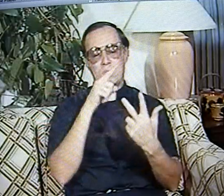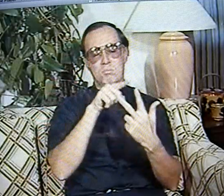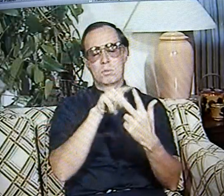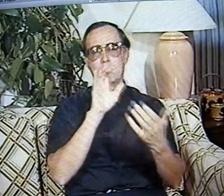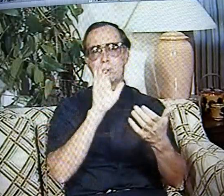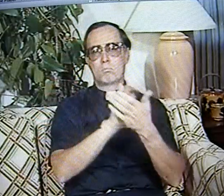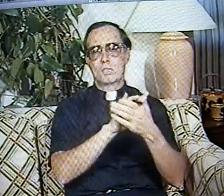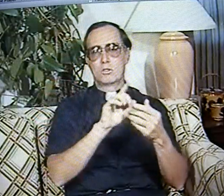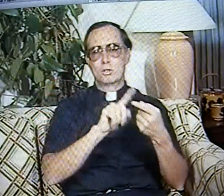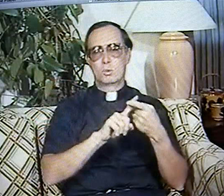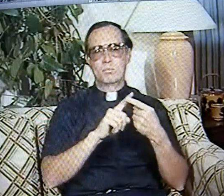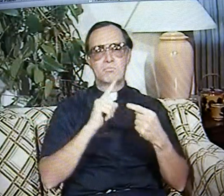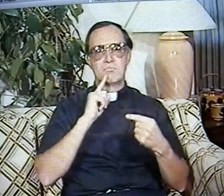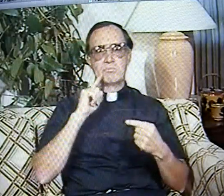Two of them became interpreters.